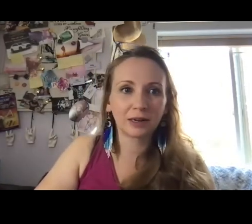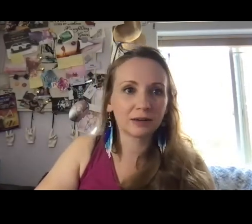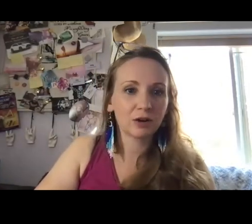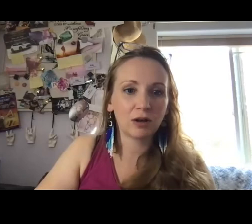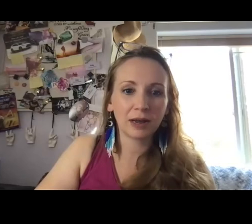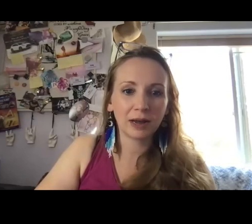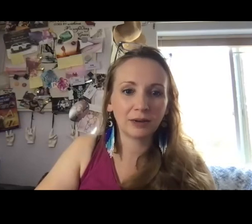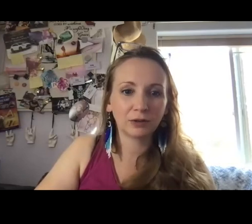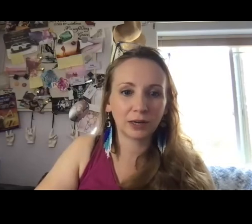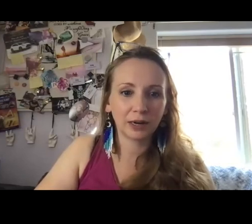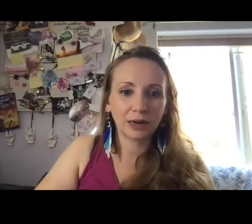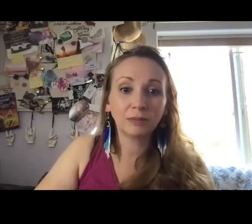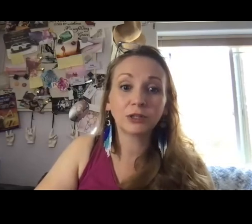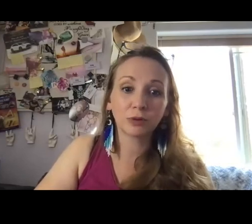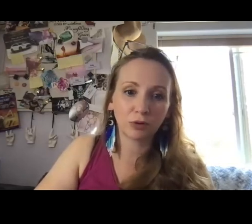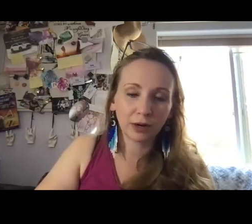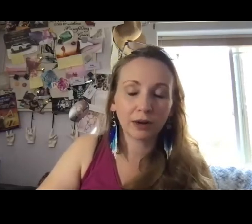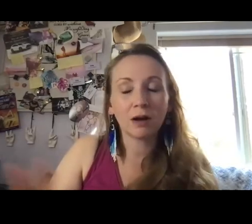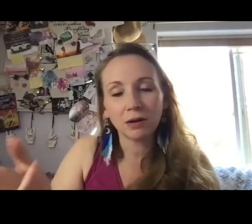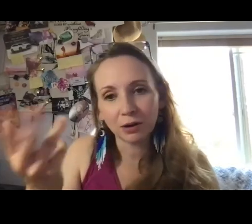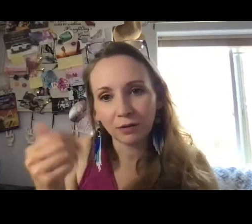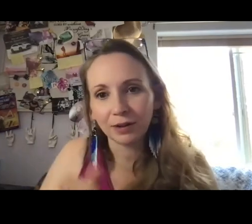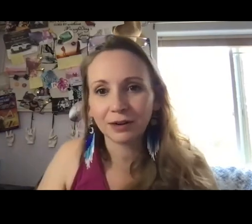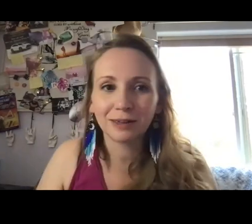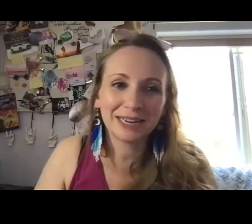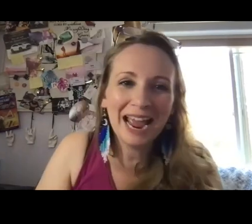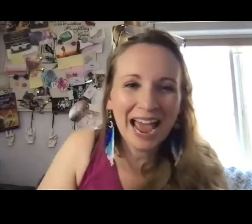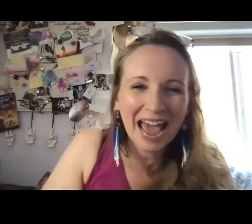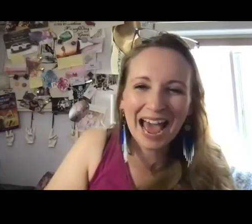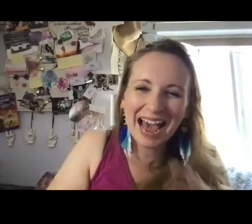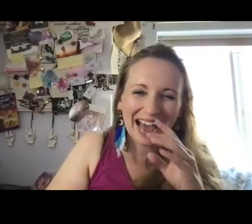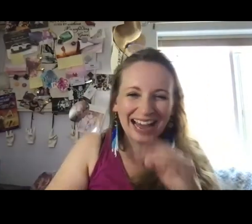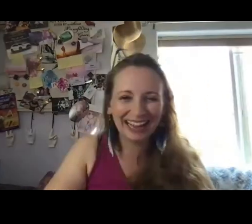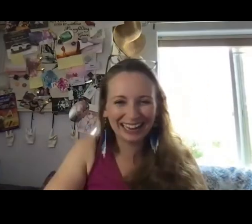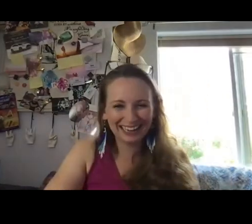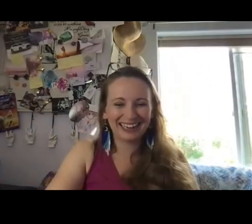is like all I had for today. And I'm still recording. I'll cut off the end of this.